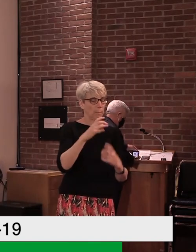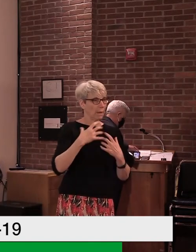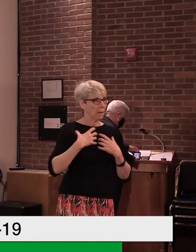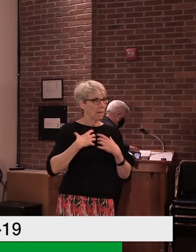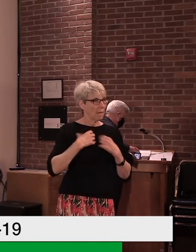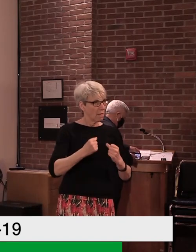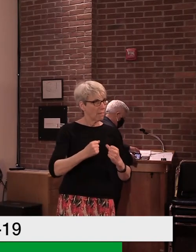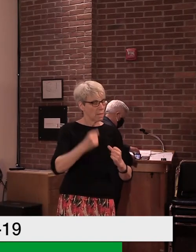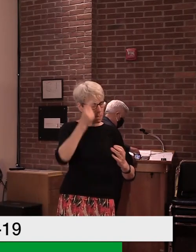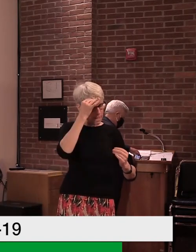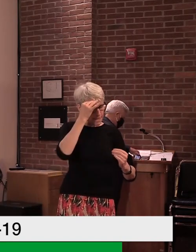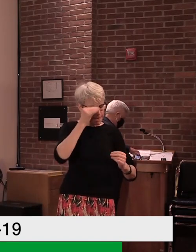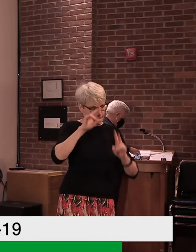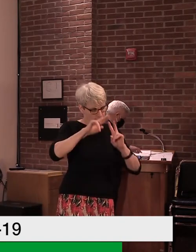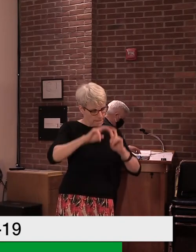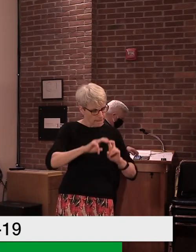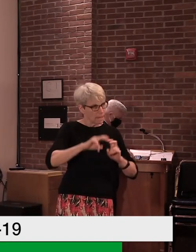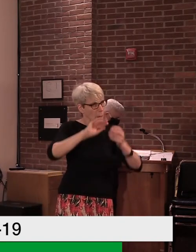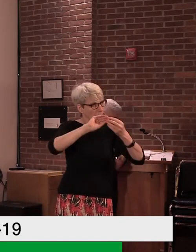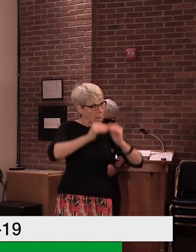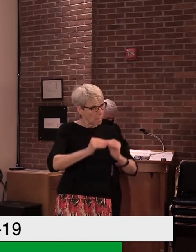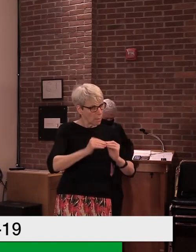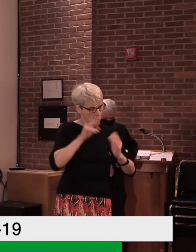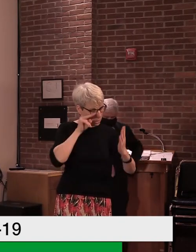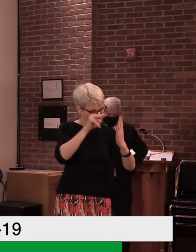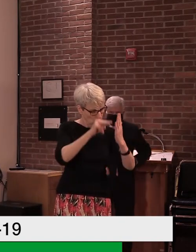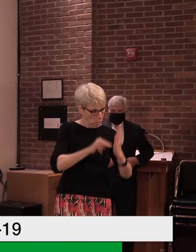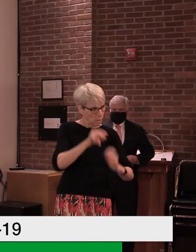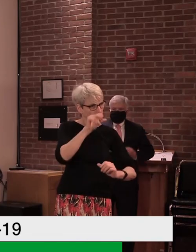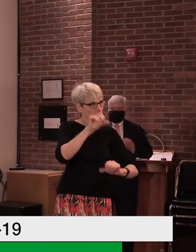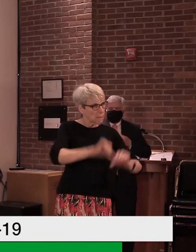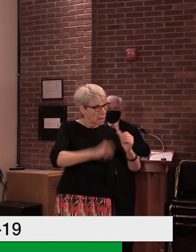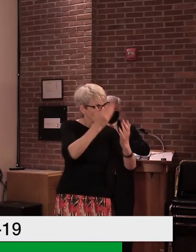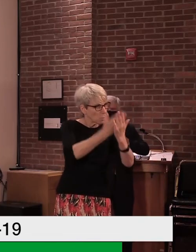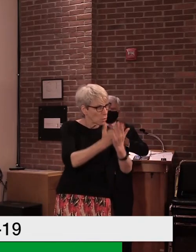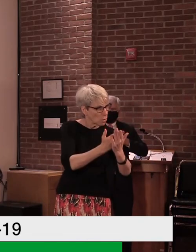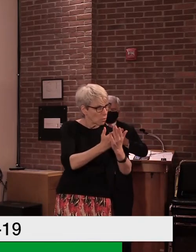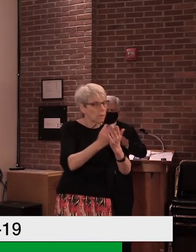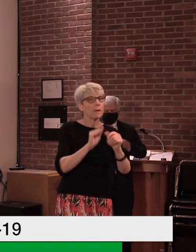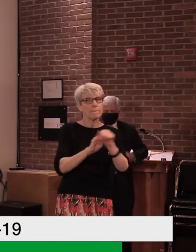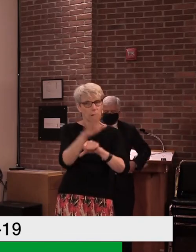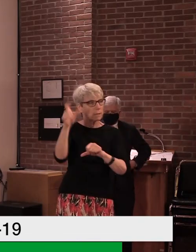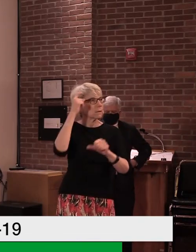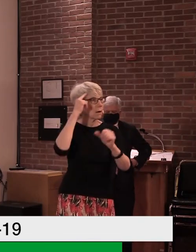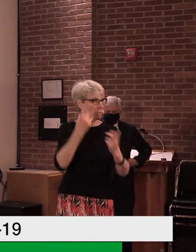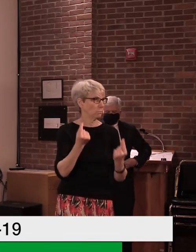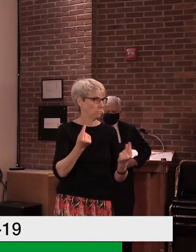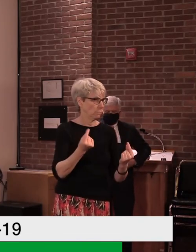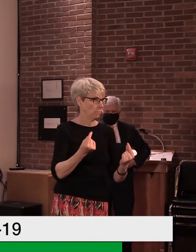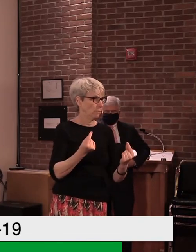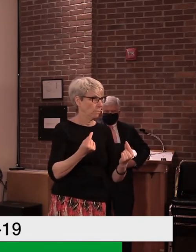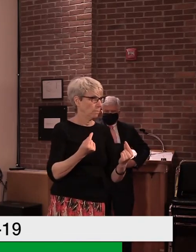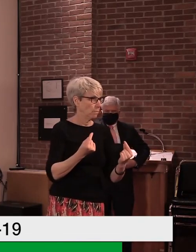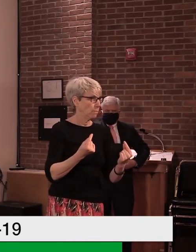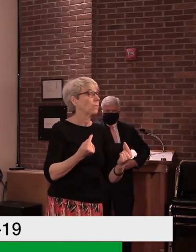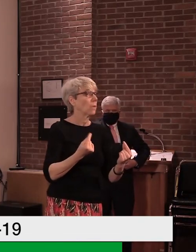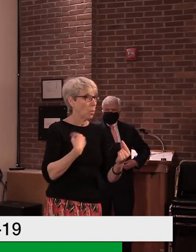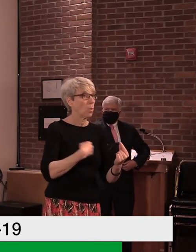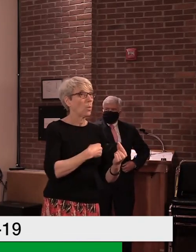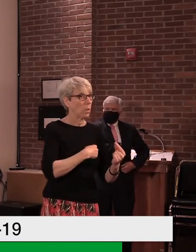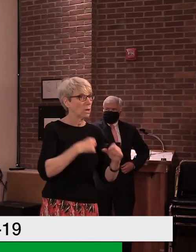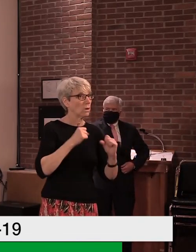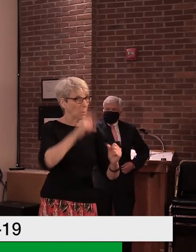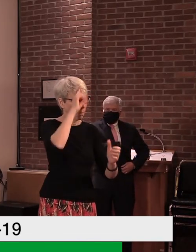government make decisions that are data-driven and science-based. And in that vein, we truly do believe that a